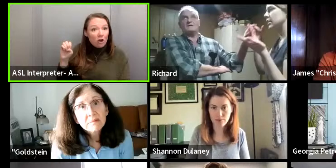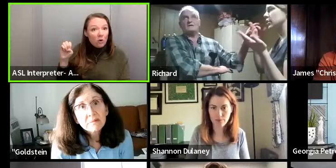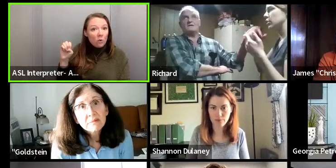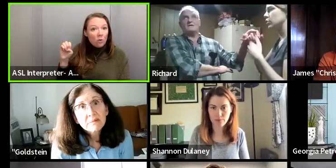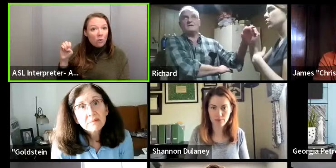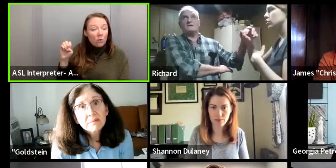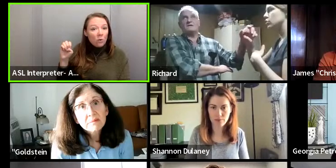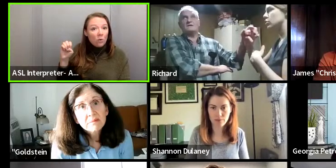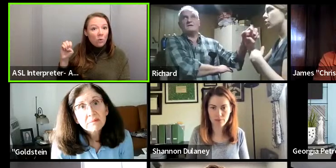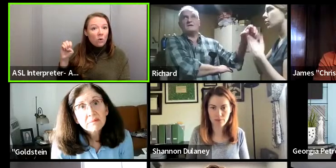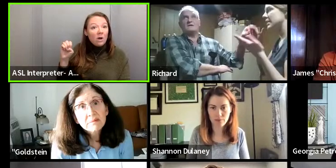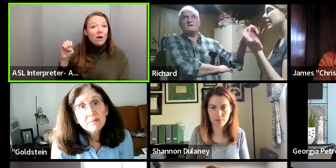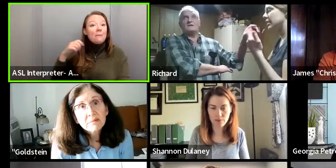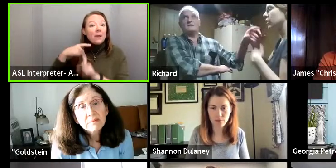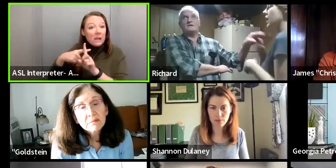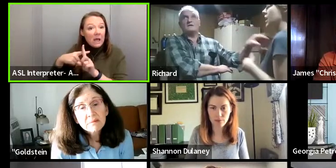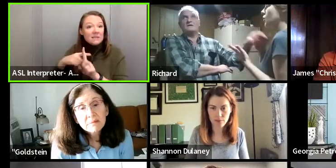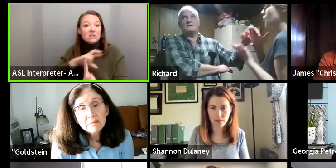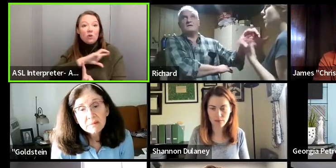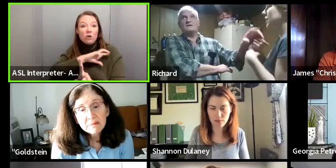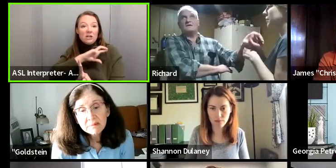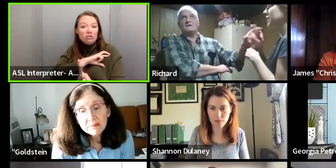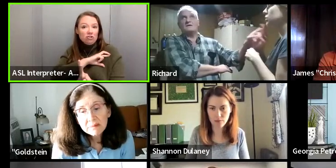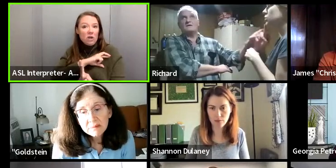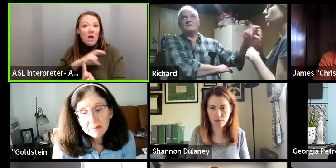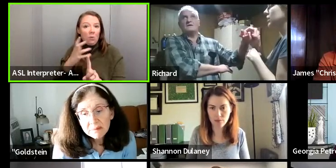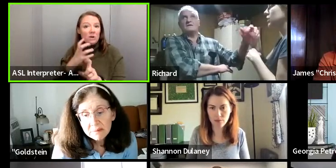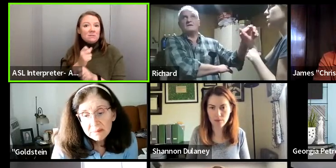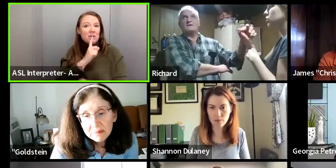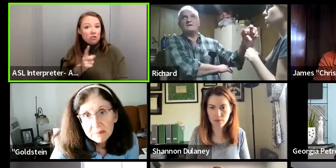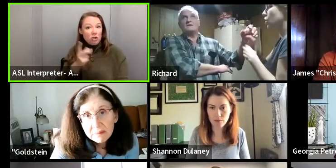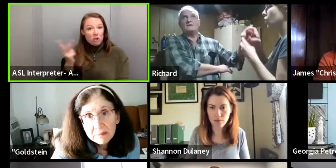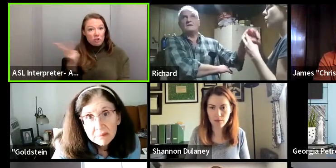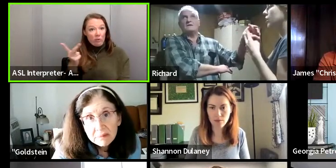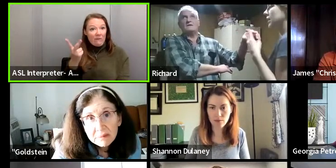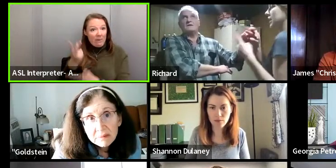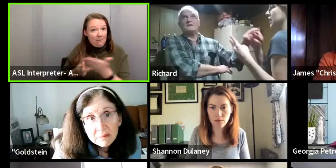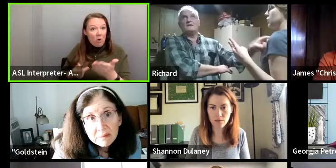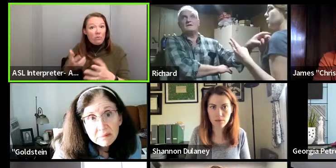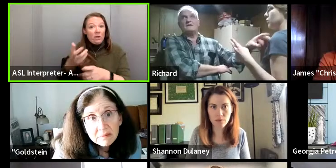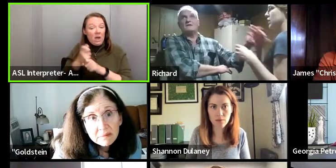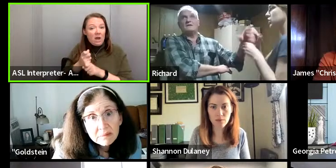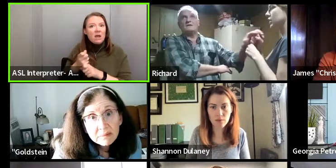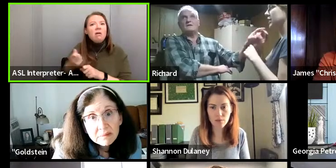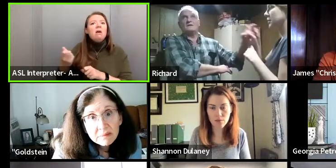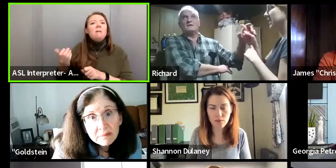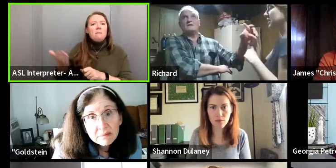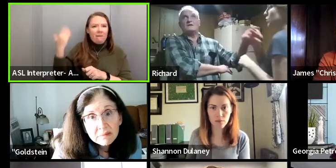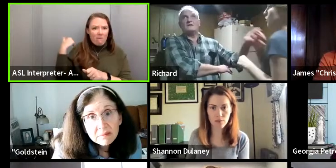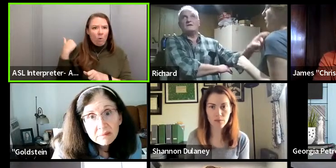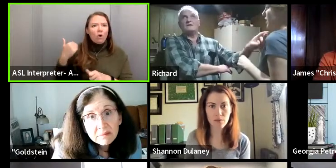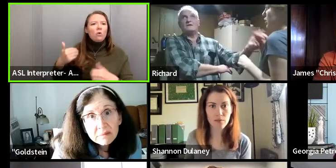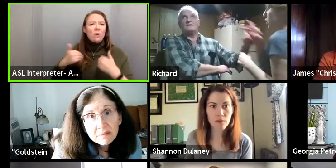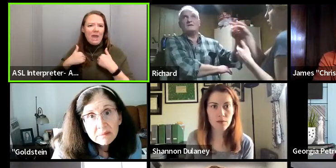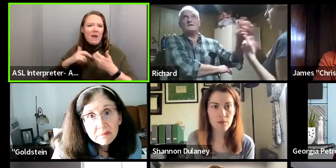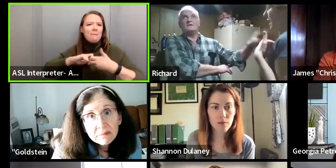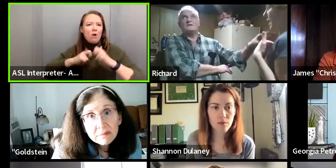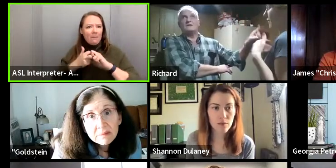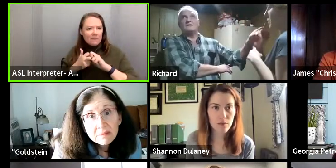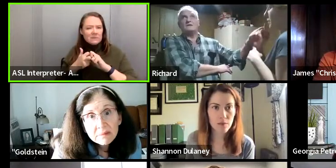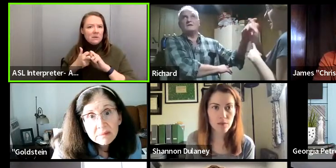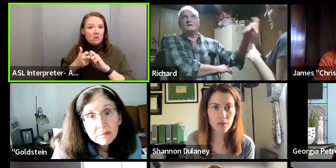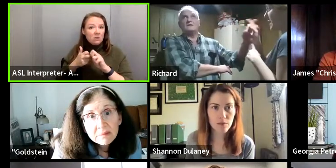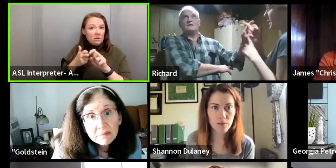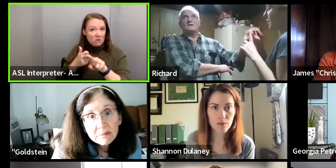along with Rich McGann, because I think there were some issues last time, Rich. So I wanted to make sure you got them from the last time.